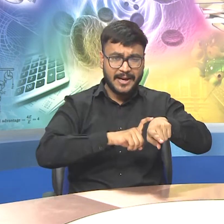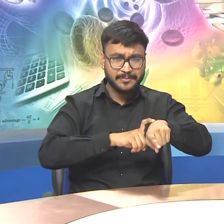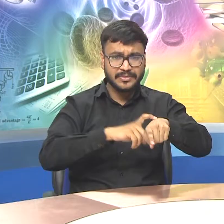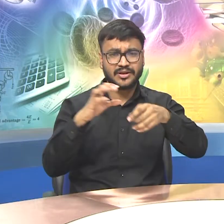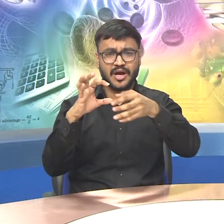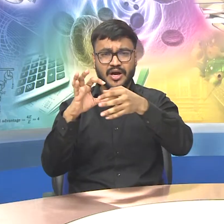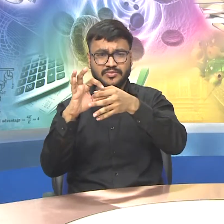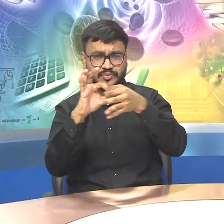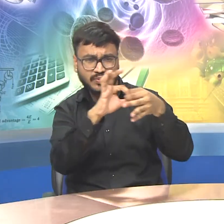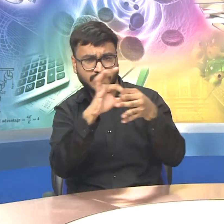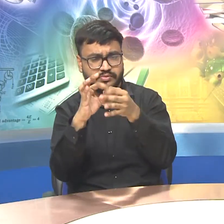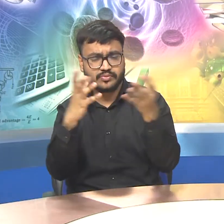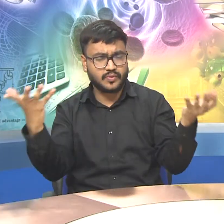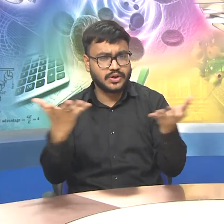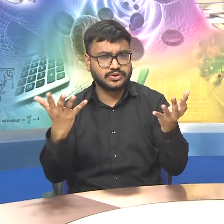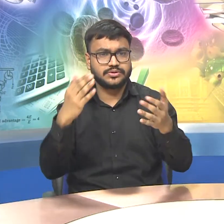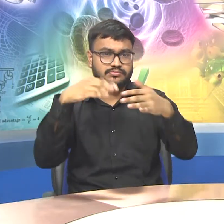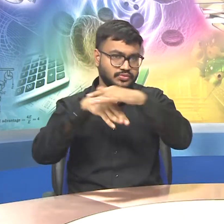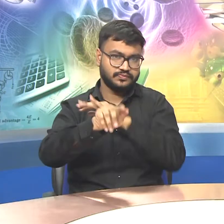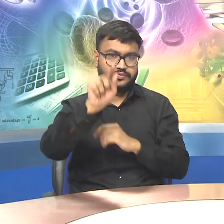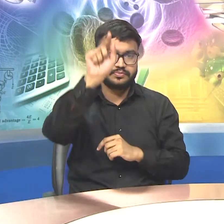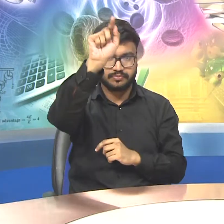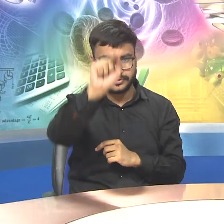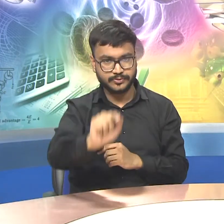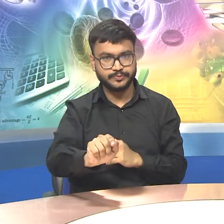First is related to time.